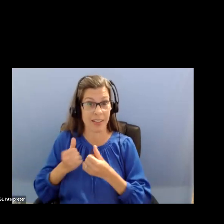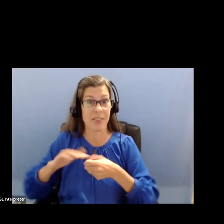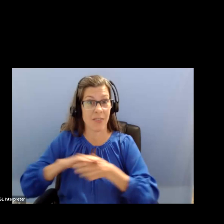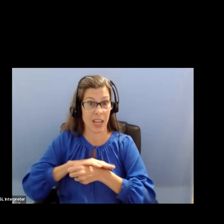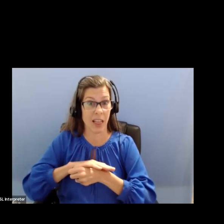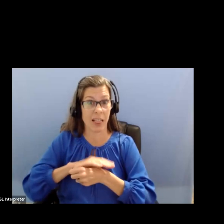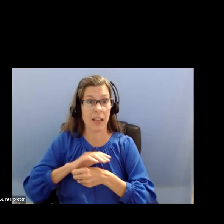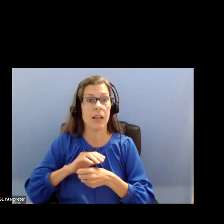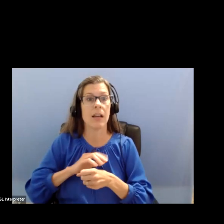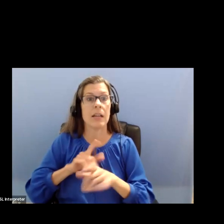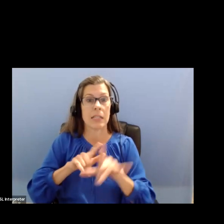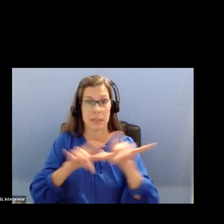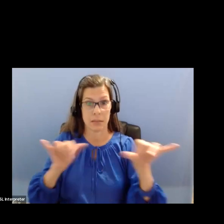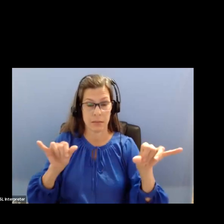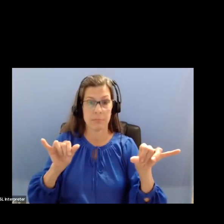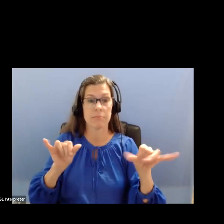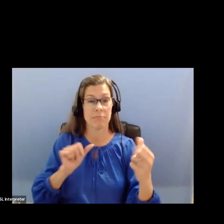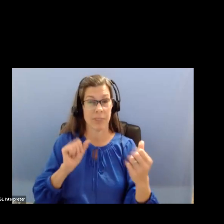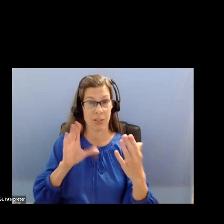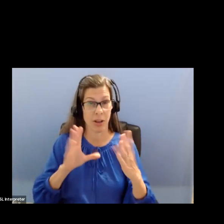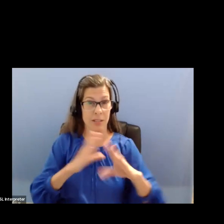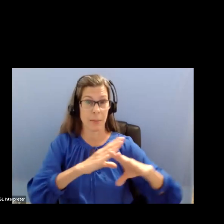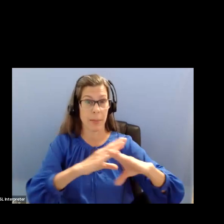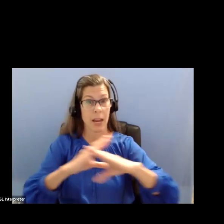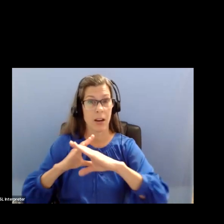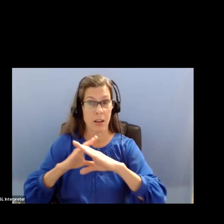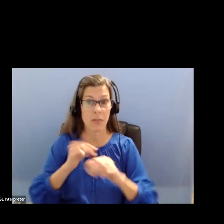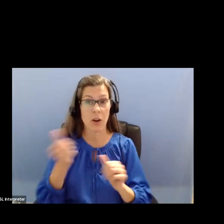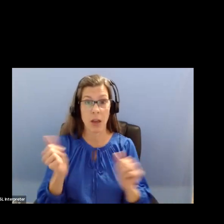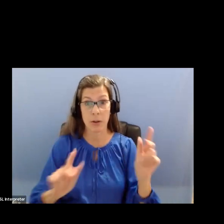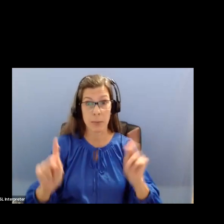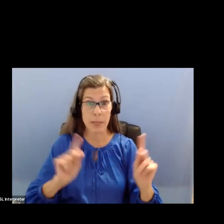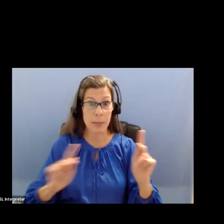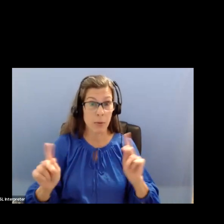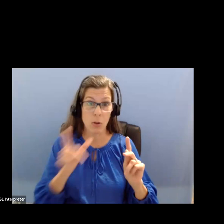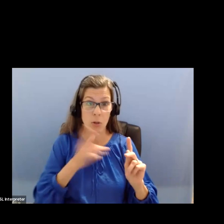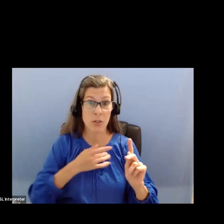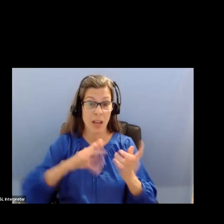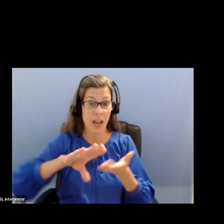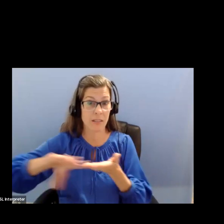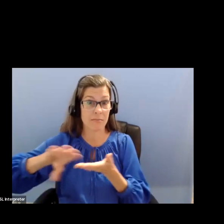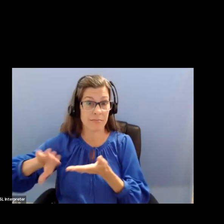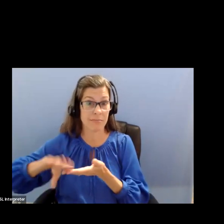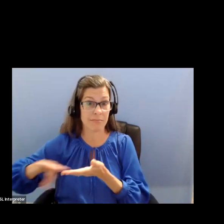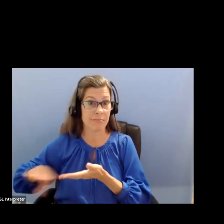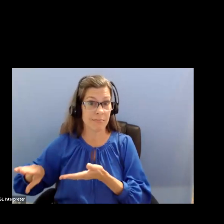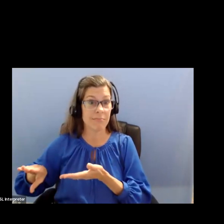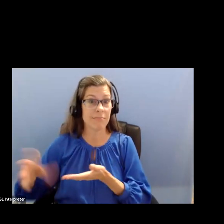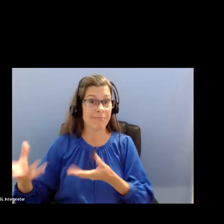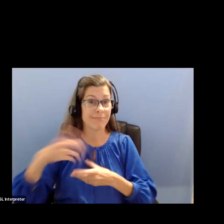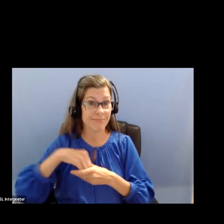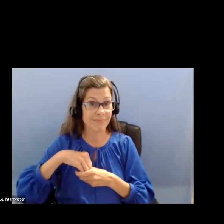simultaneously identifying and addressing barriers for other voices being coming to the table. And then I want to, and then